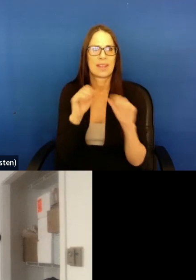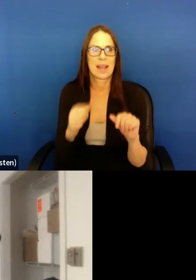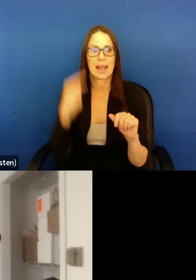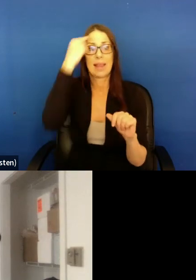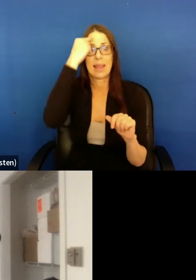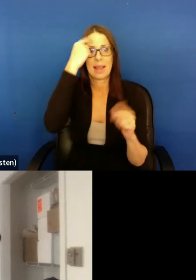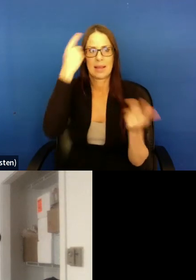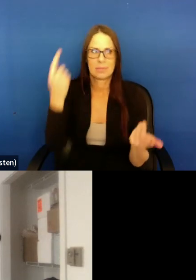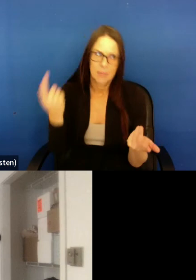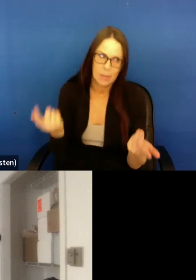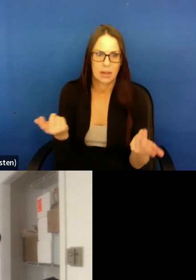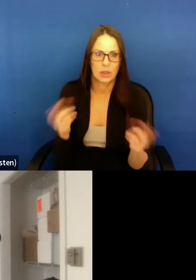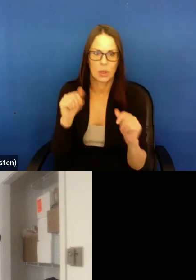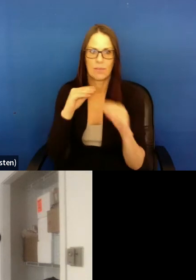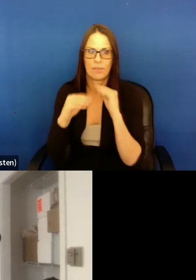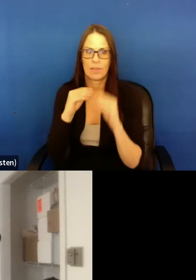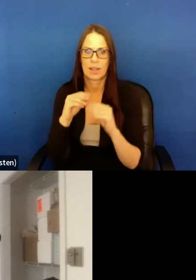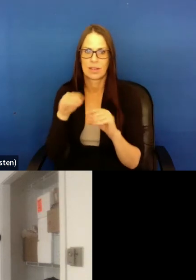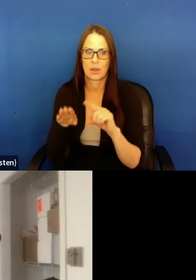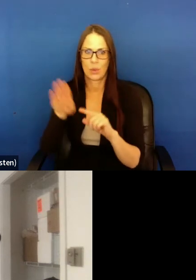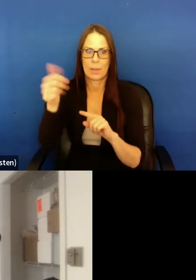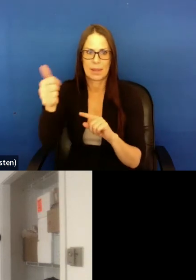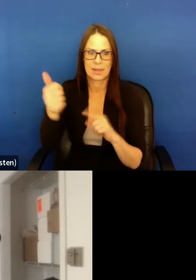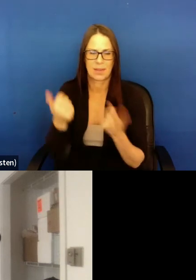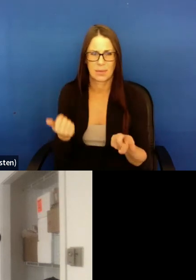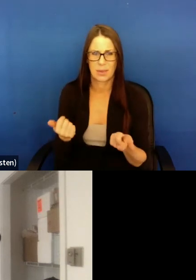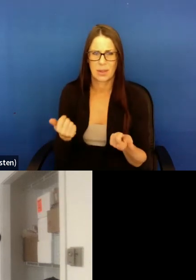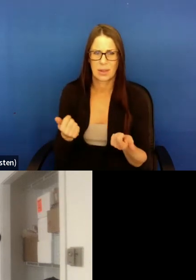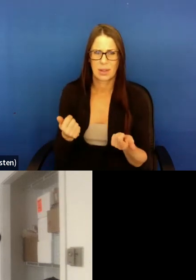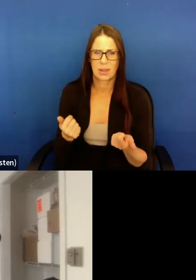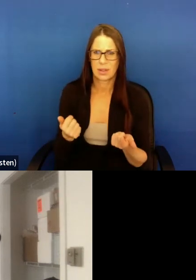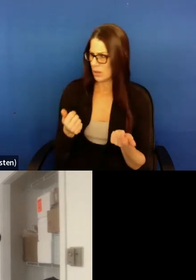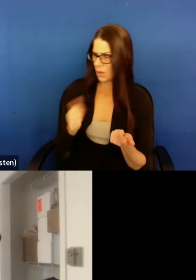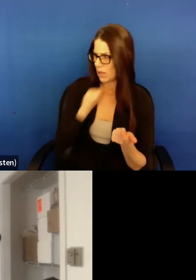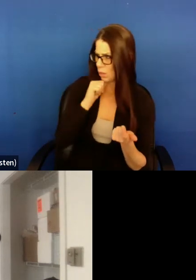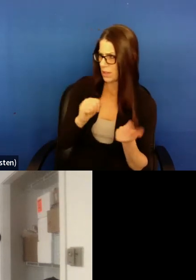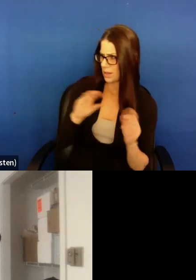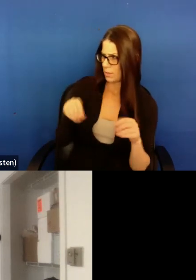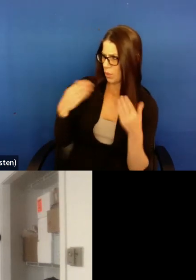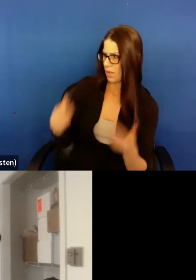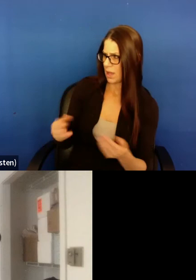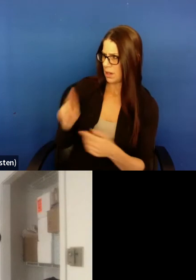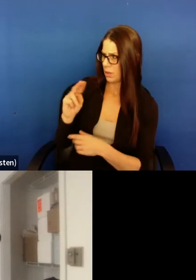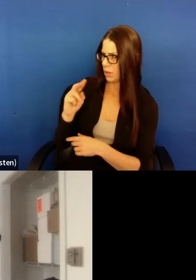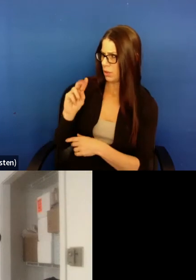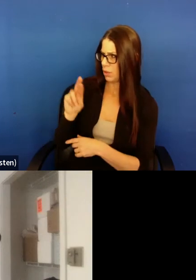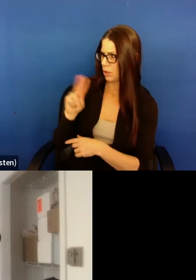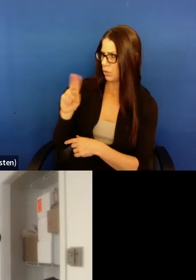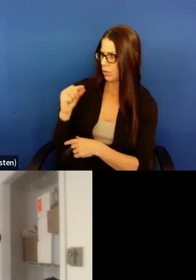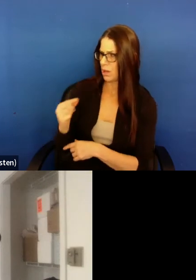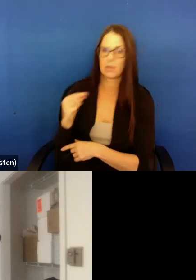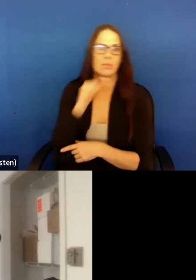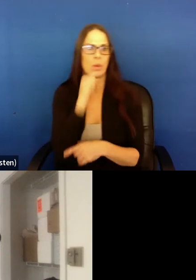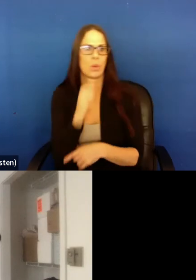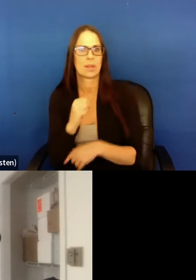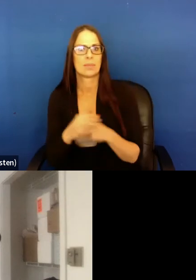the ramp itself. Did a rug not get provided? It did not. It's steep enough that it's hard